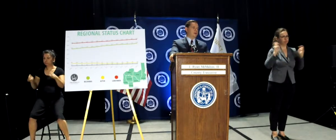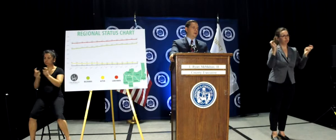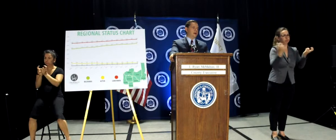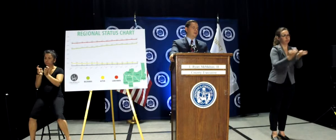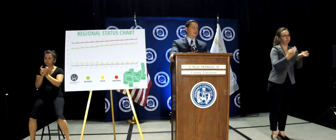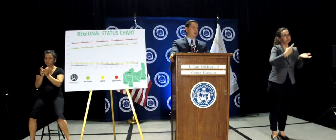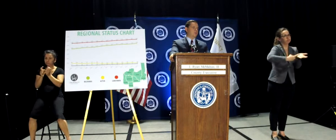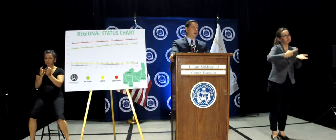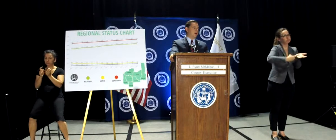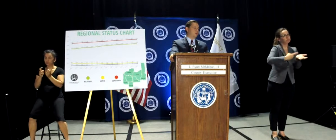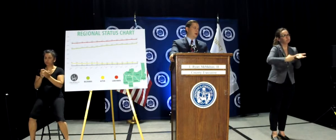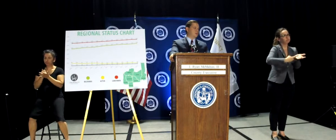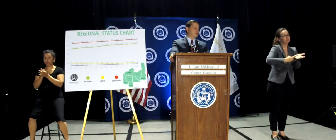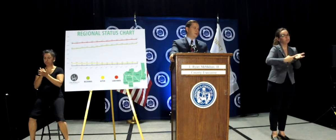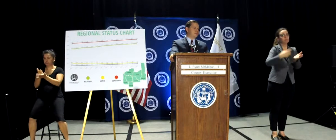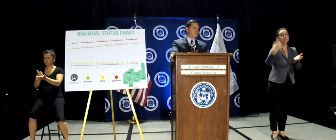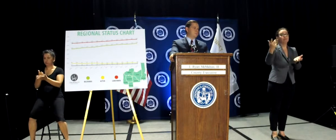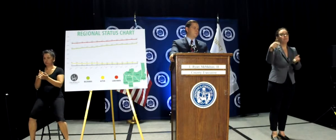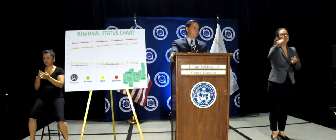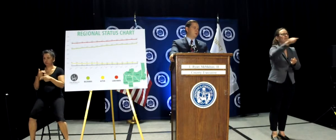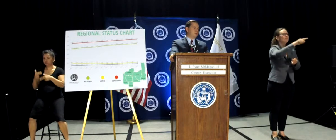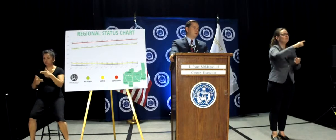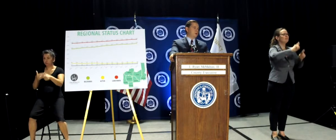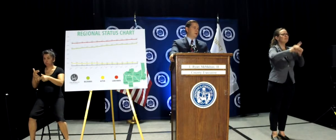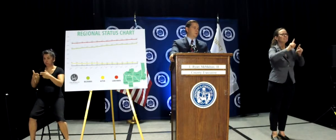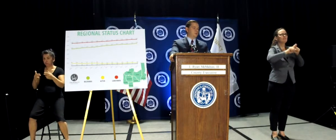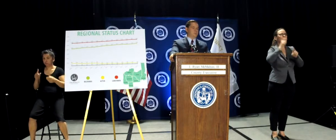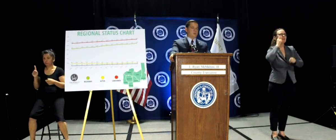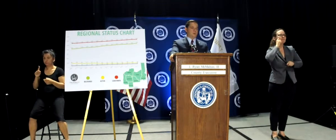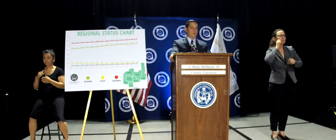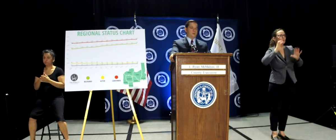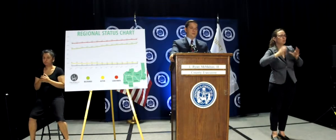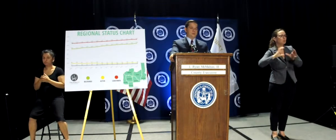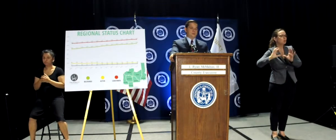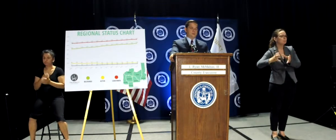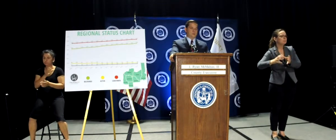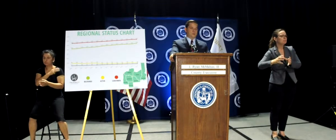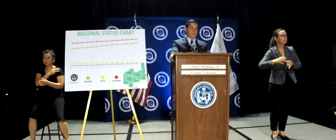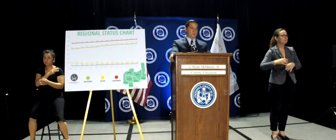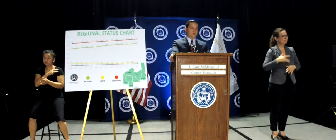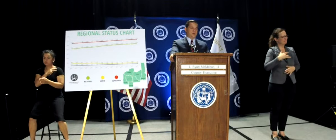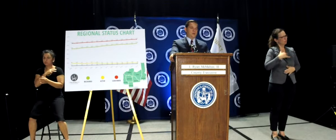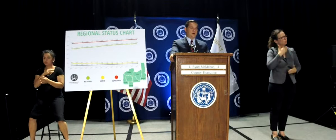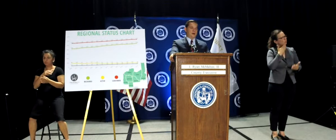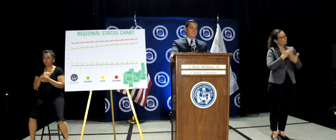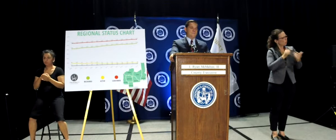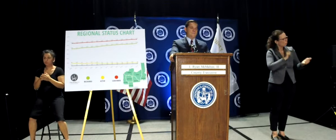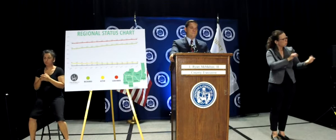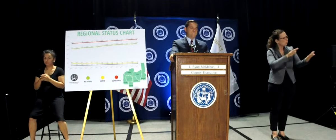And I think that will be a healthy exercise, Tim. I think people need to